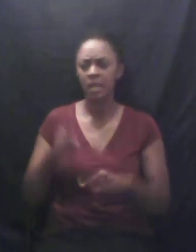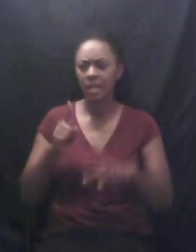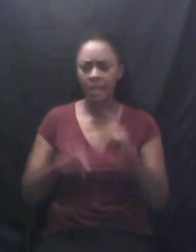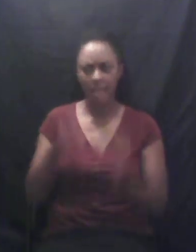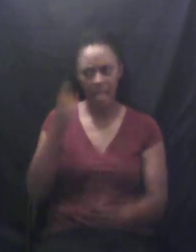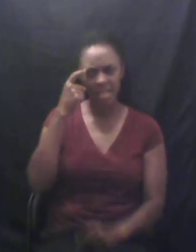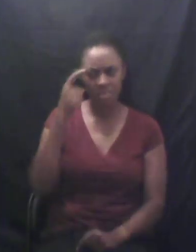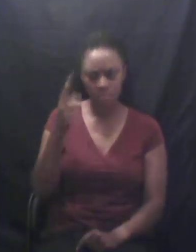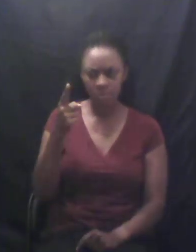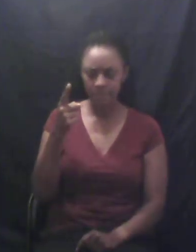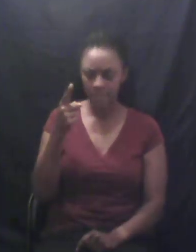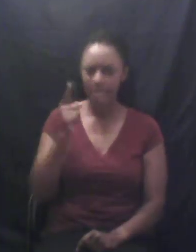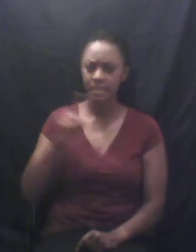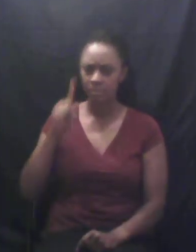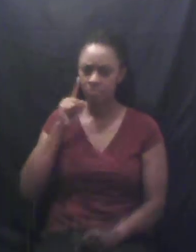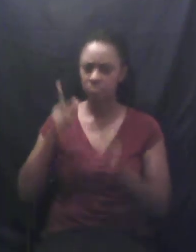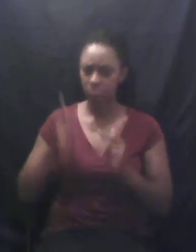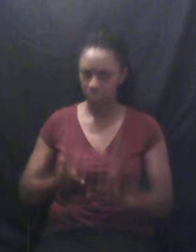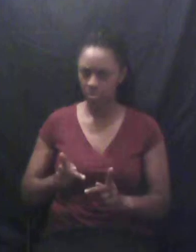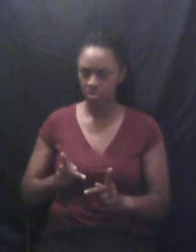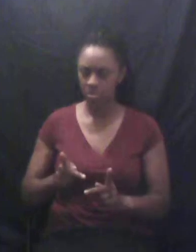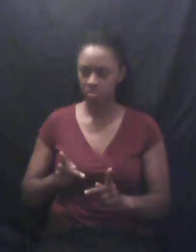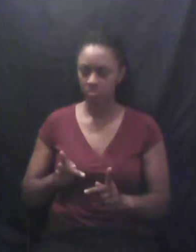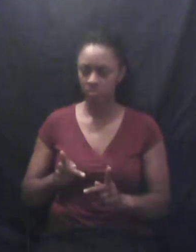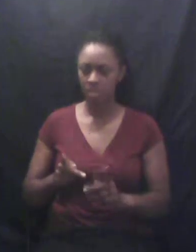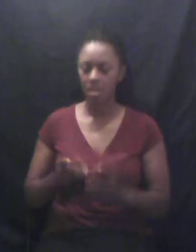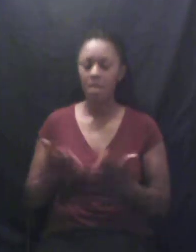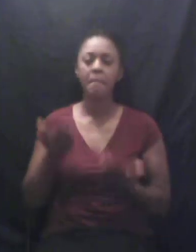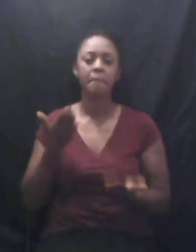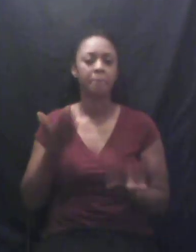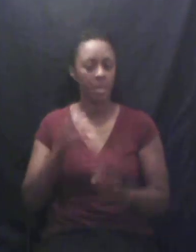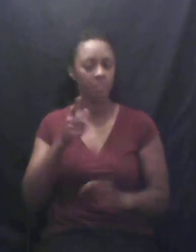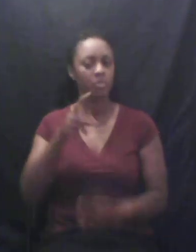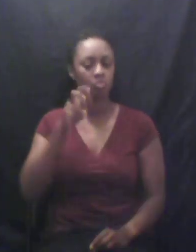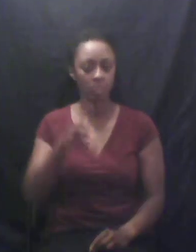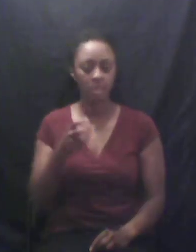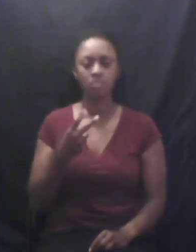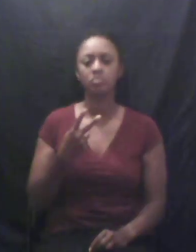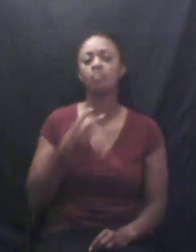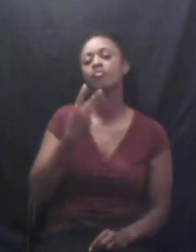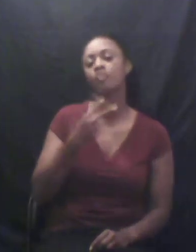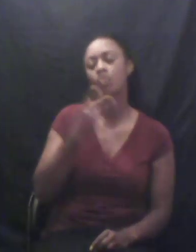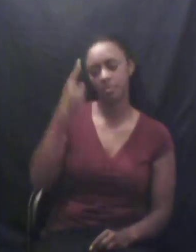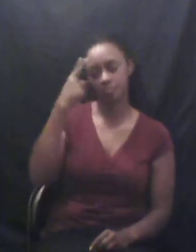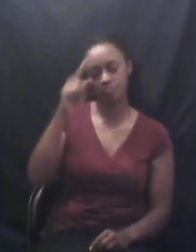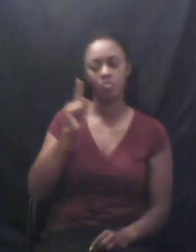then you may have to voice over the deaf